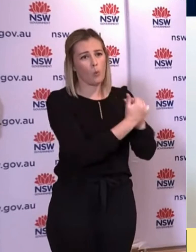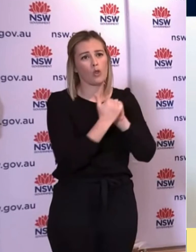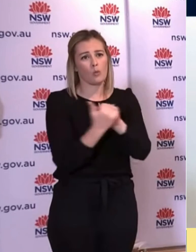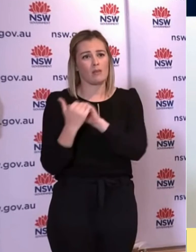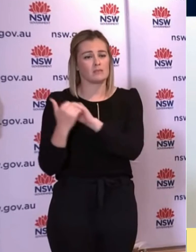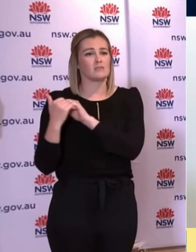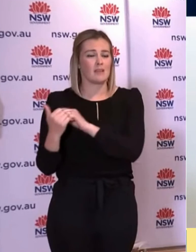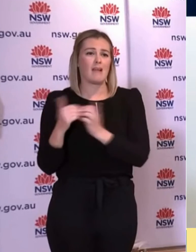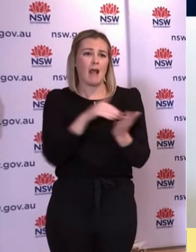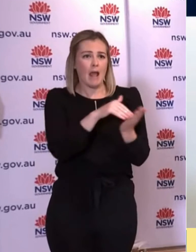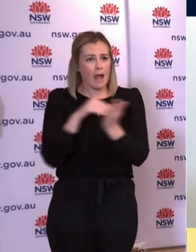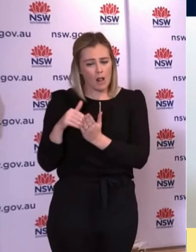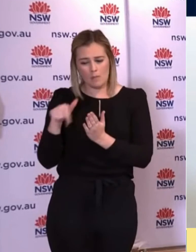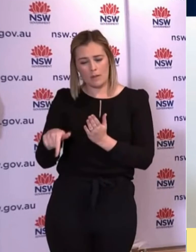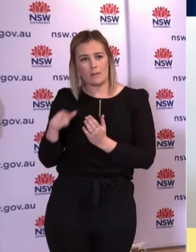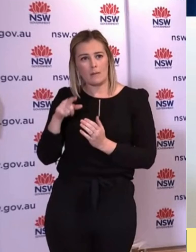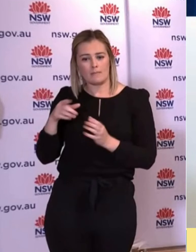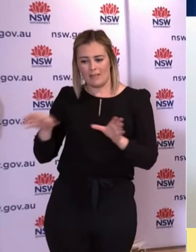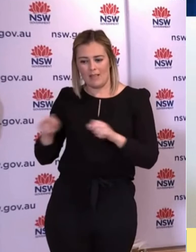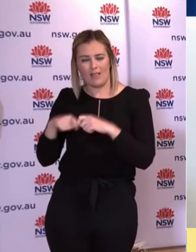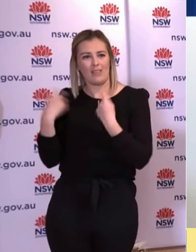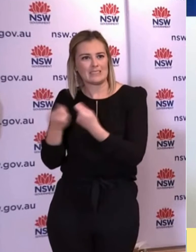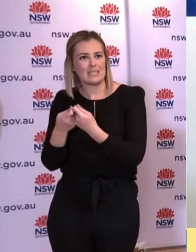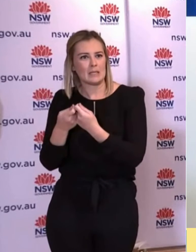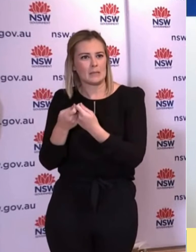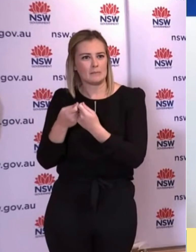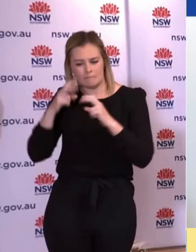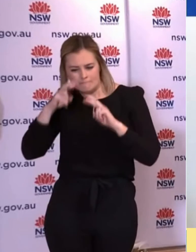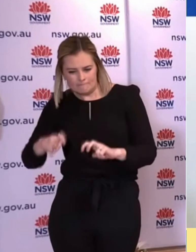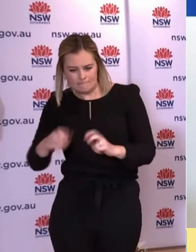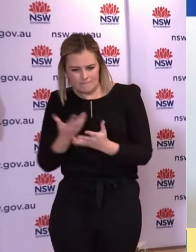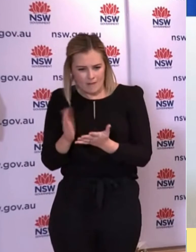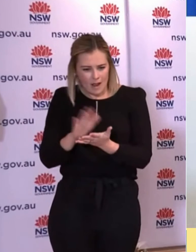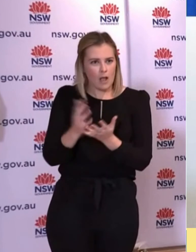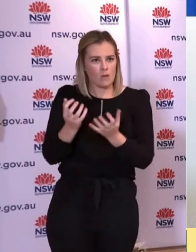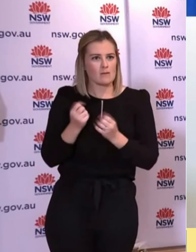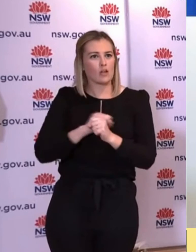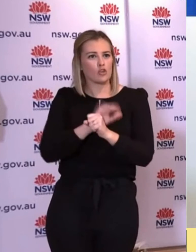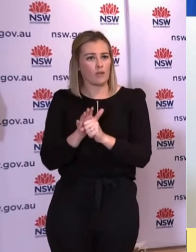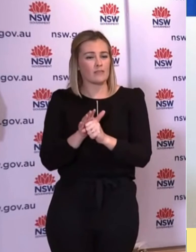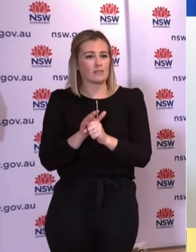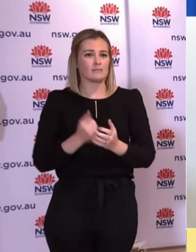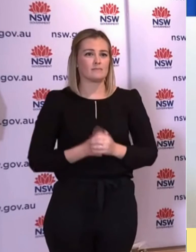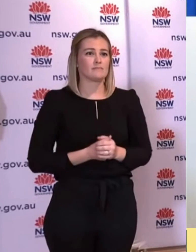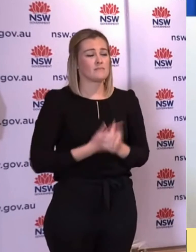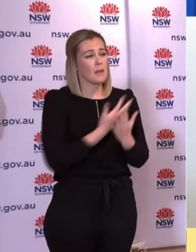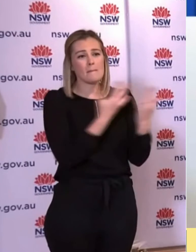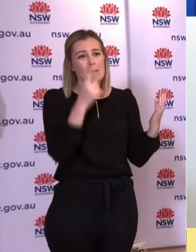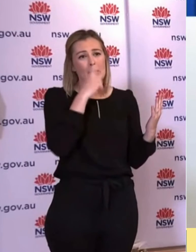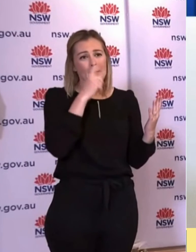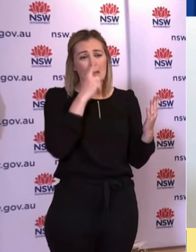contact tracing effort to contact cases, support them, provide them with that information,